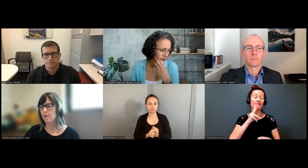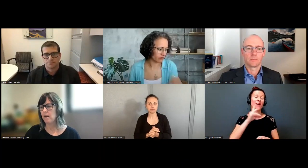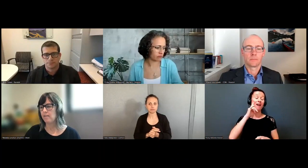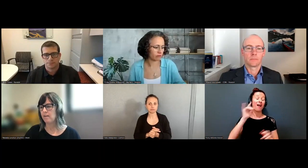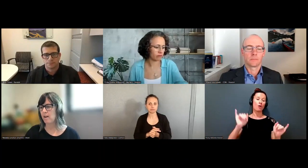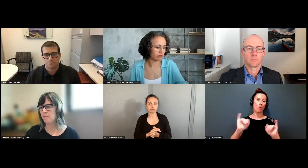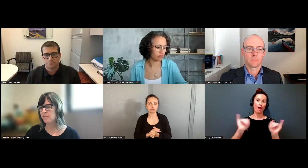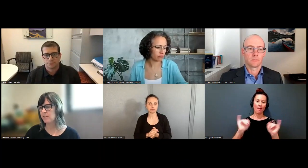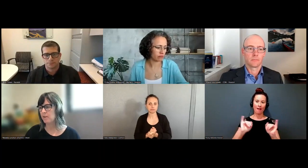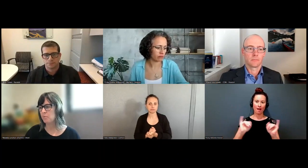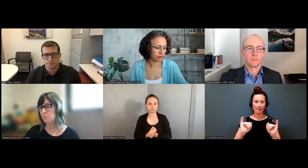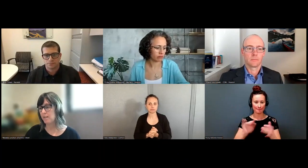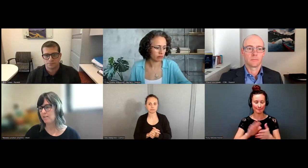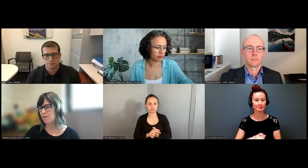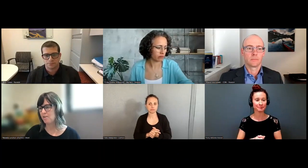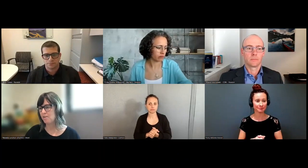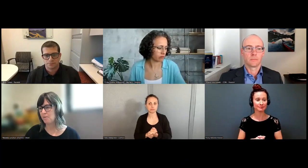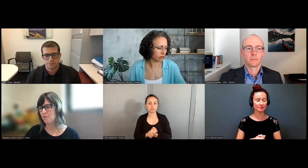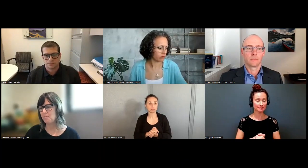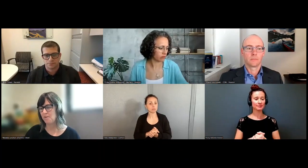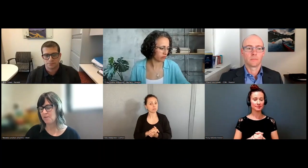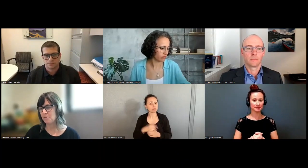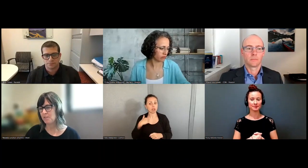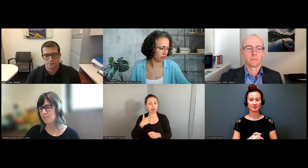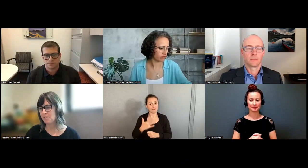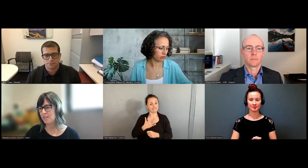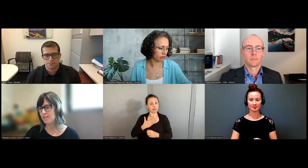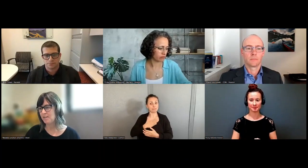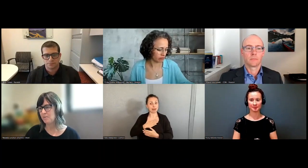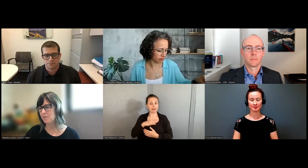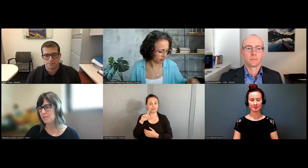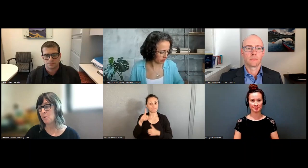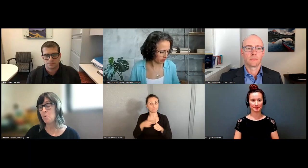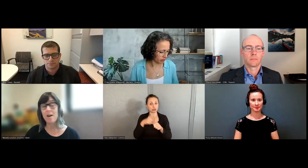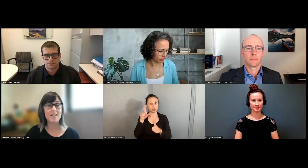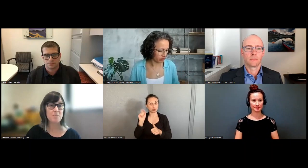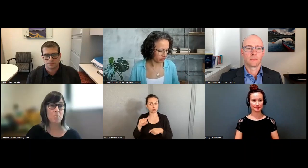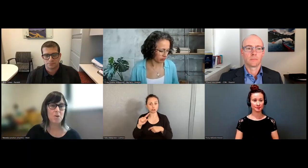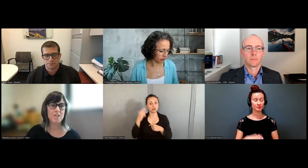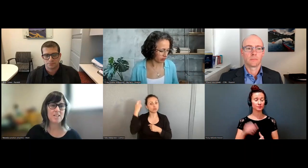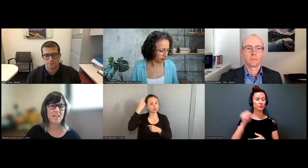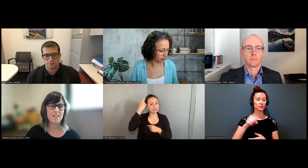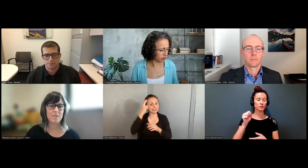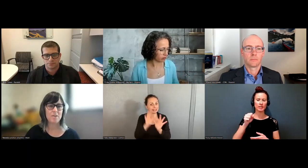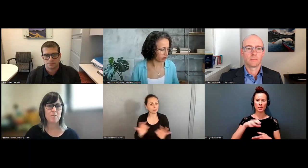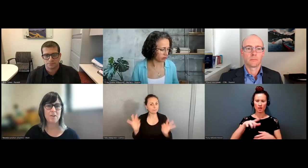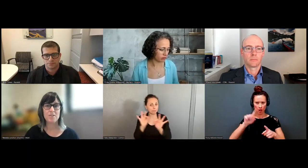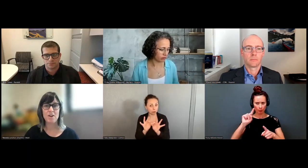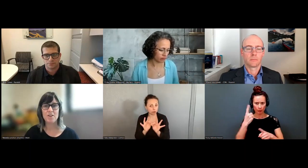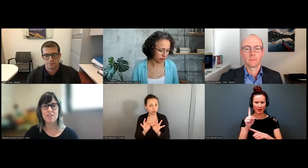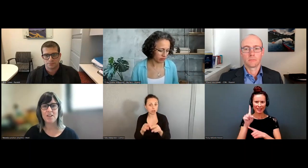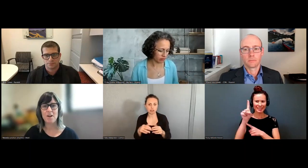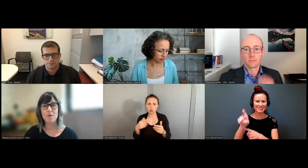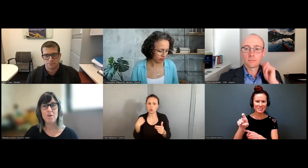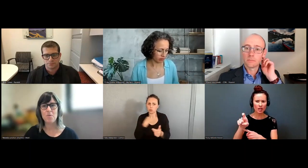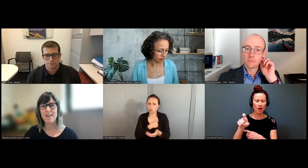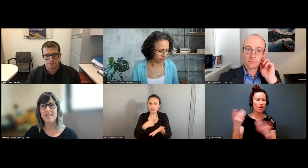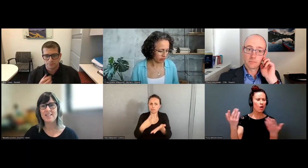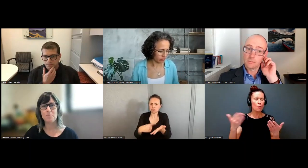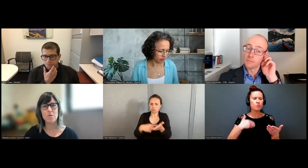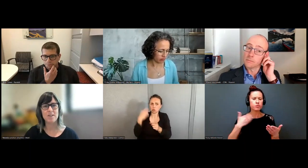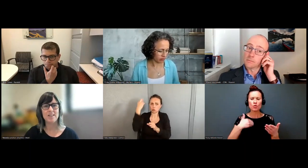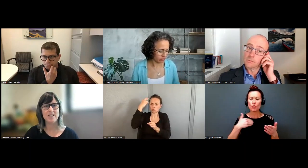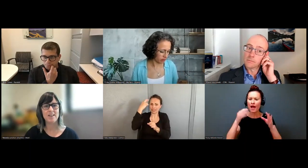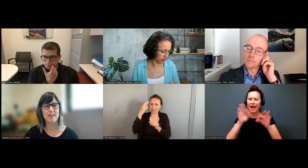Yeah, I almost feel like we really have gone through. My first question was about why it's important, and I think we have talked about why